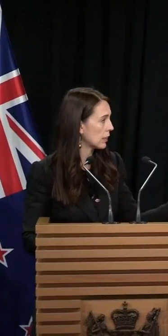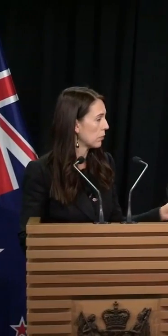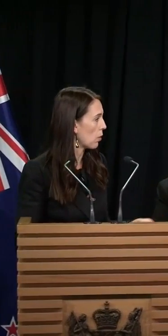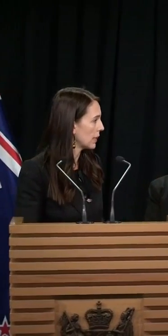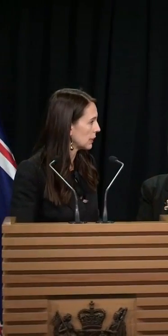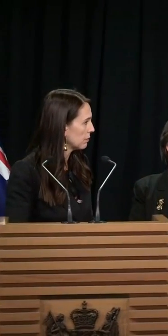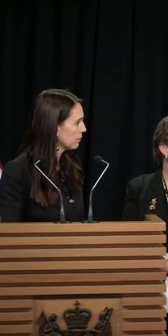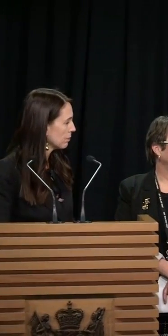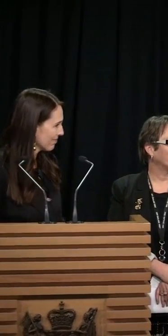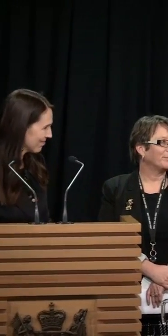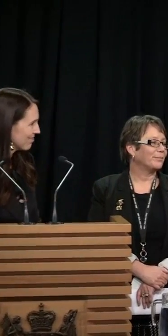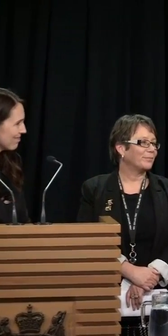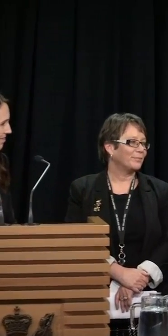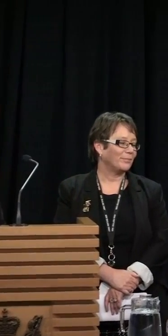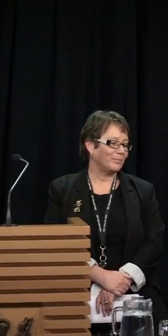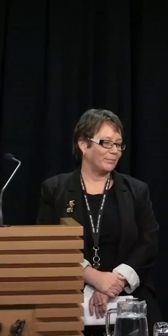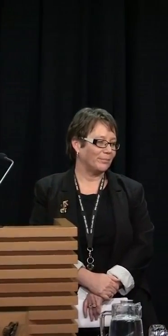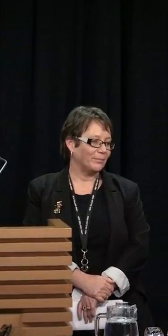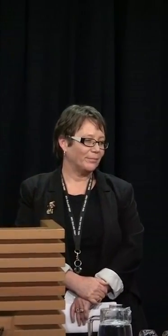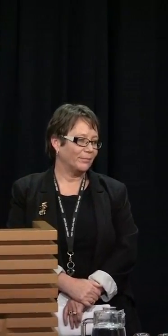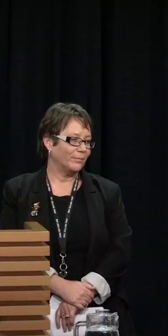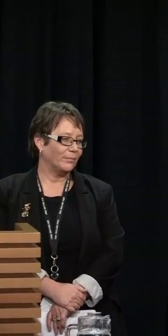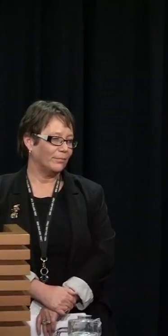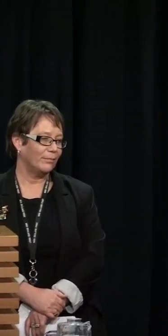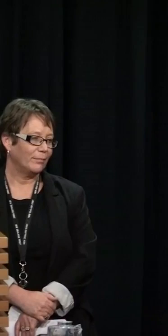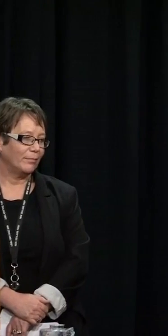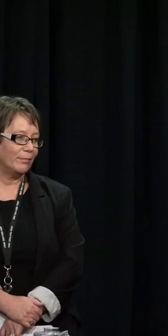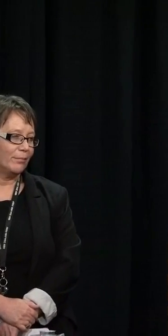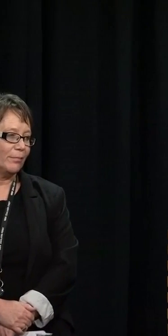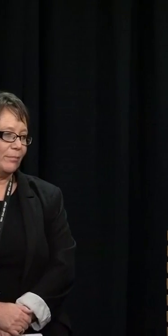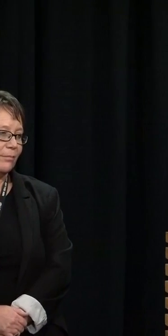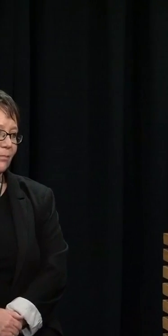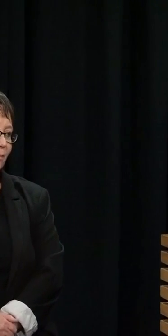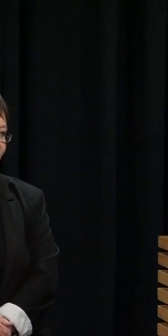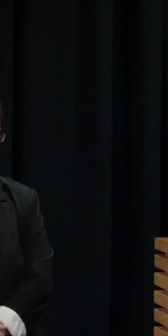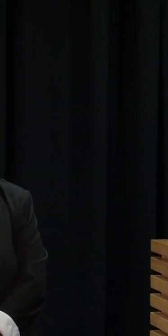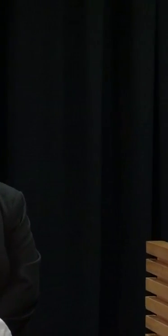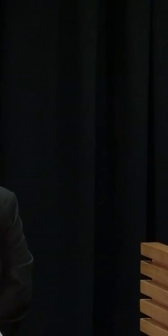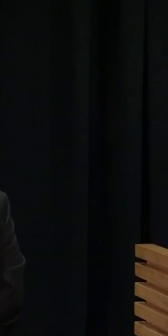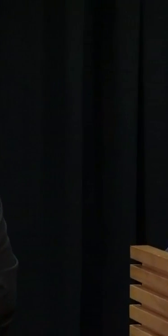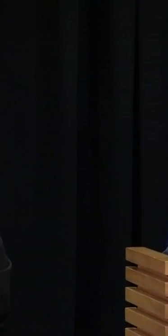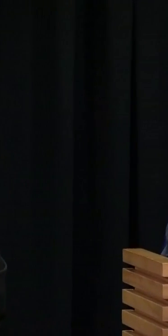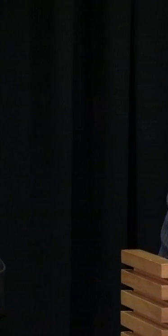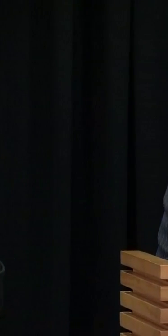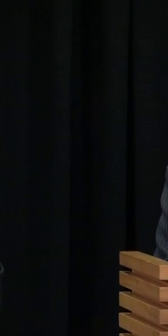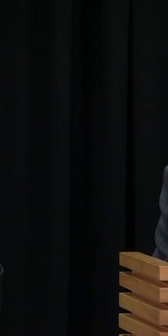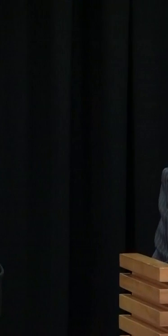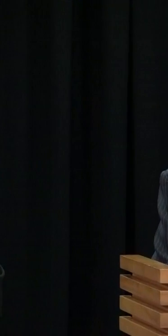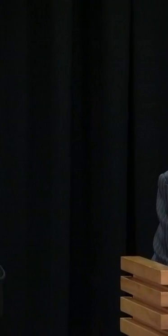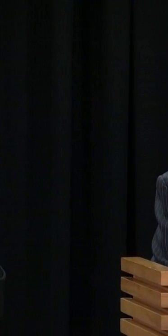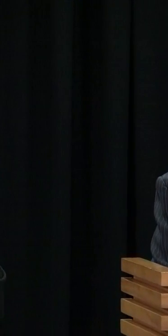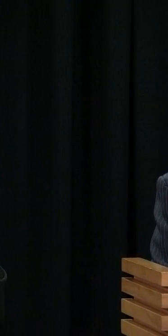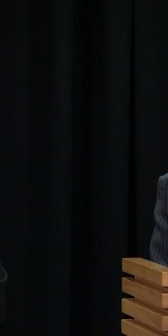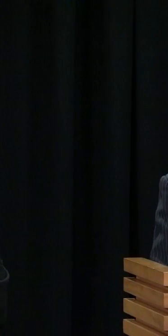to make some comments. Prime Minister, ngā minita tēnā kaurua.